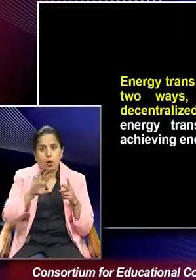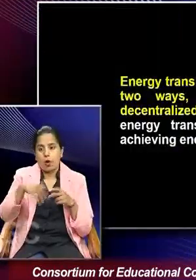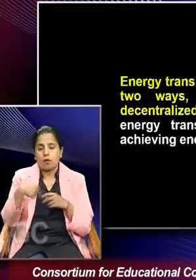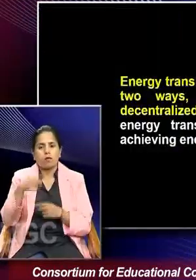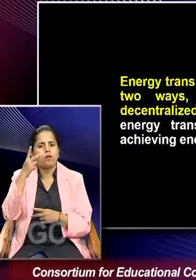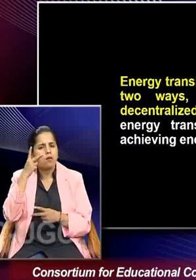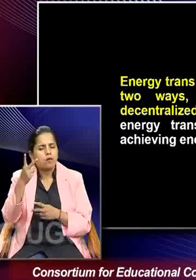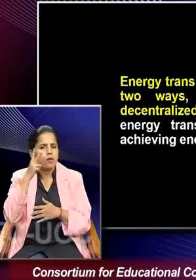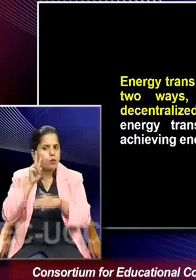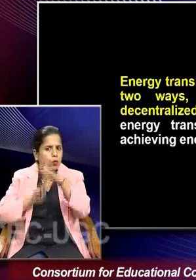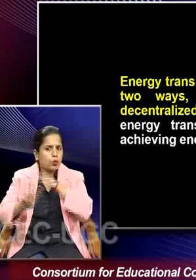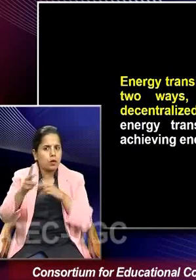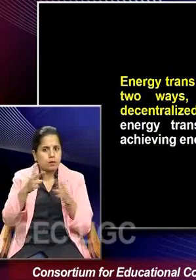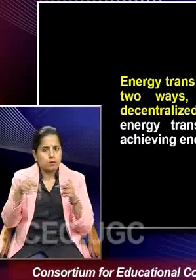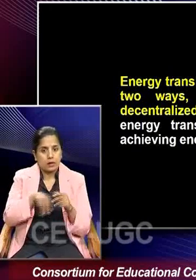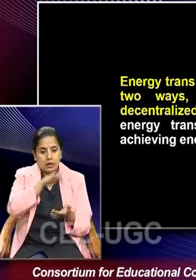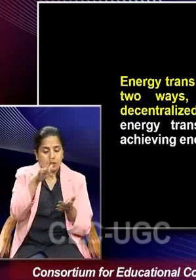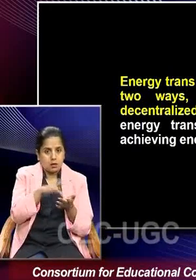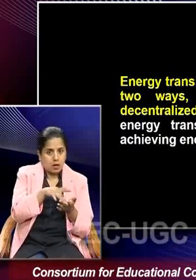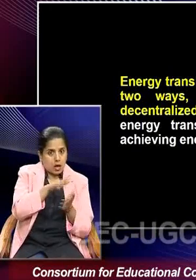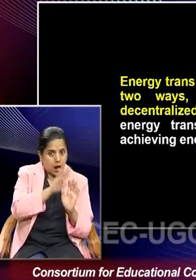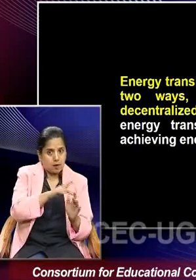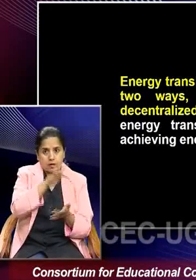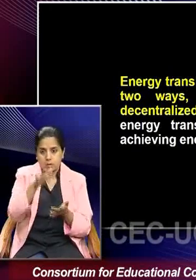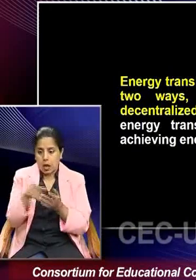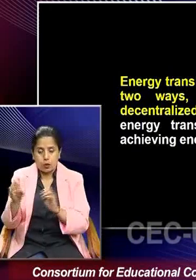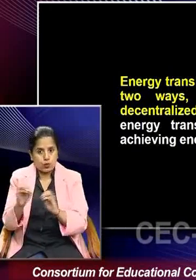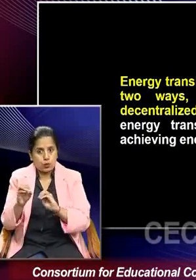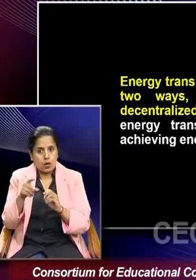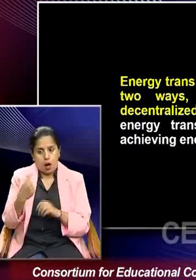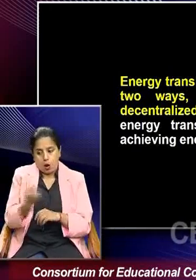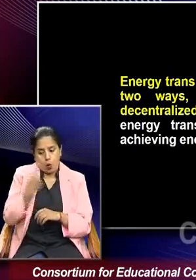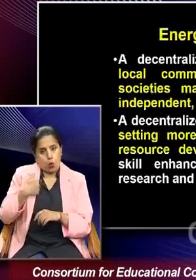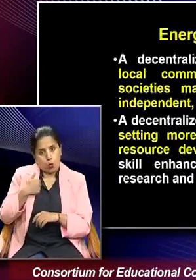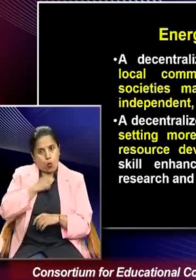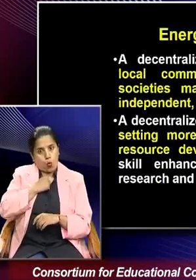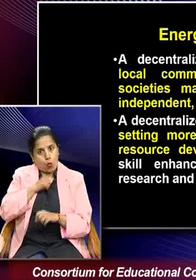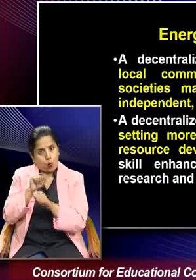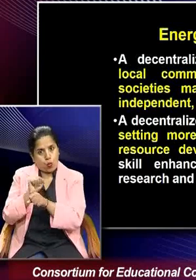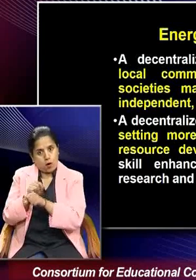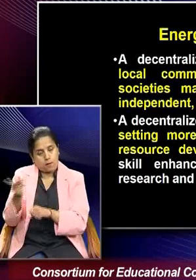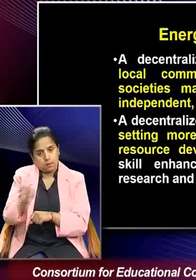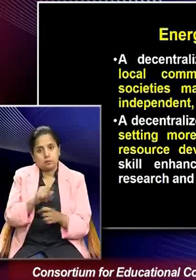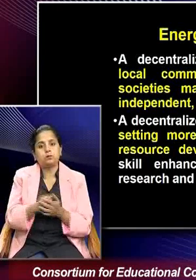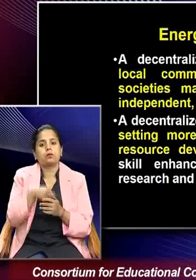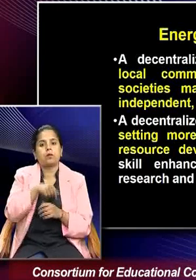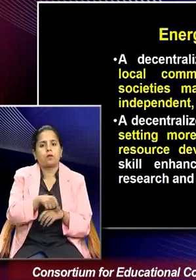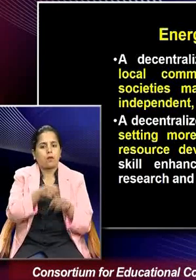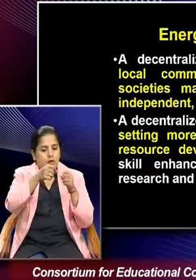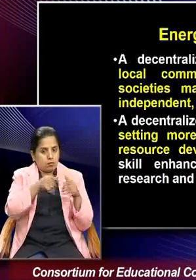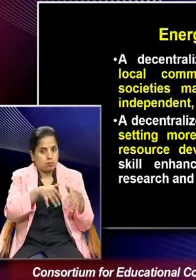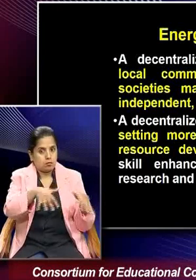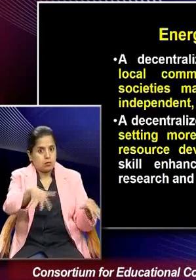visualized either as a centralized or what kind of drawbacks are there. A decentralized